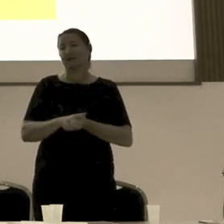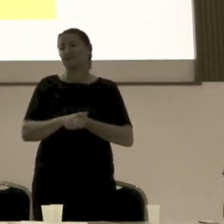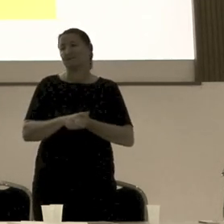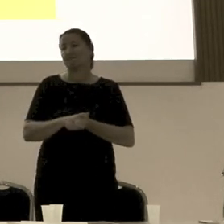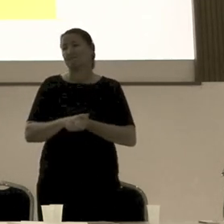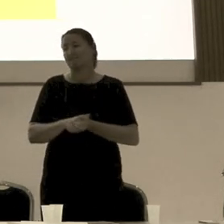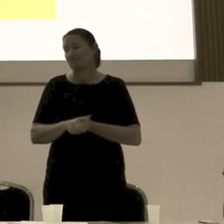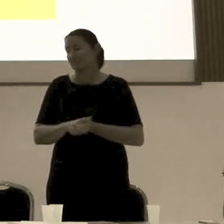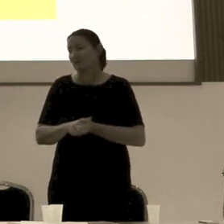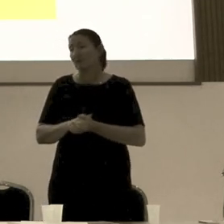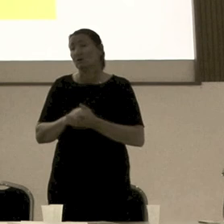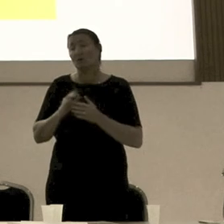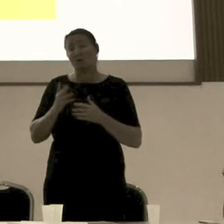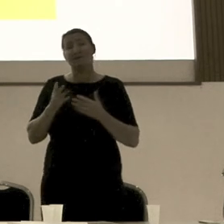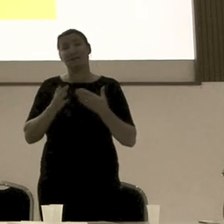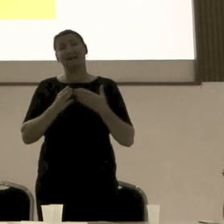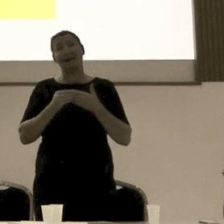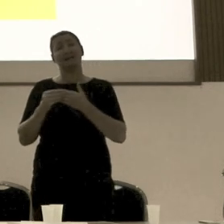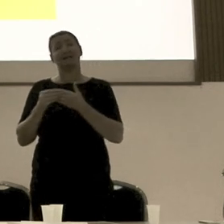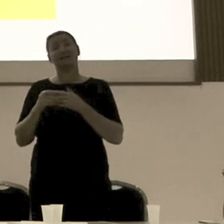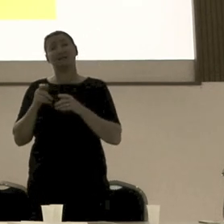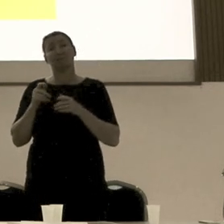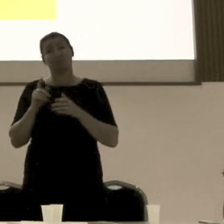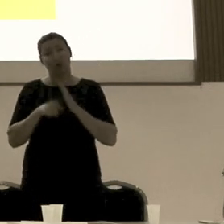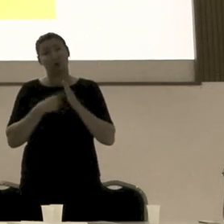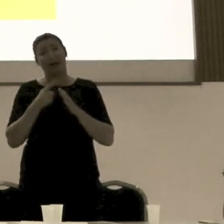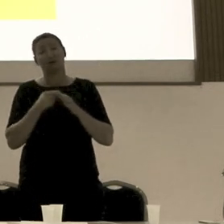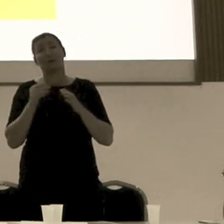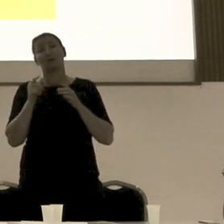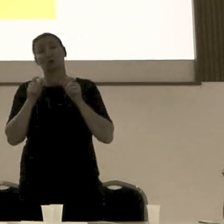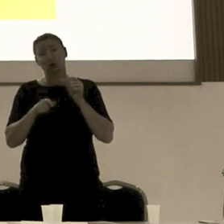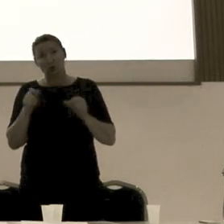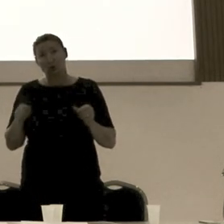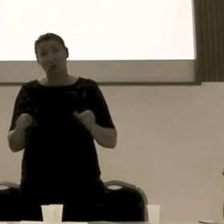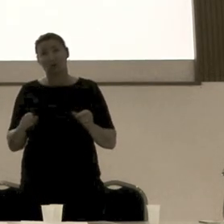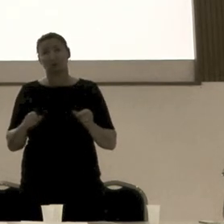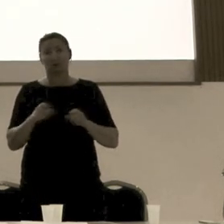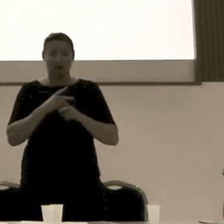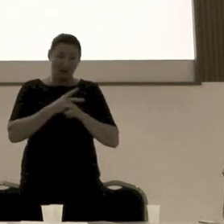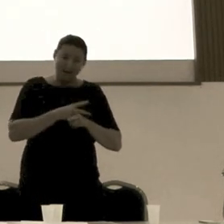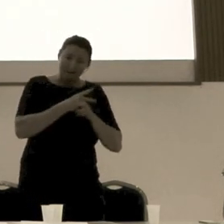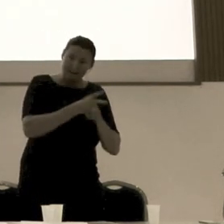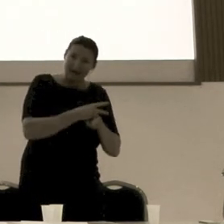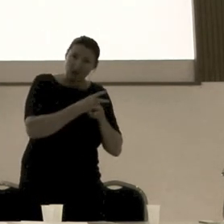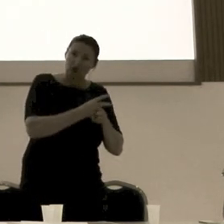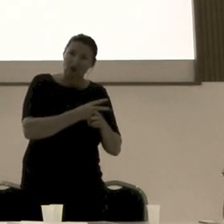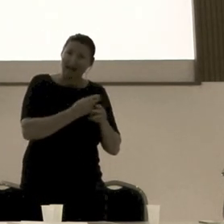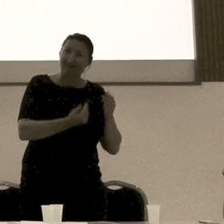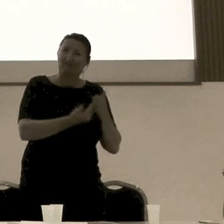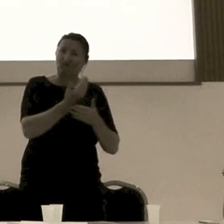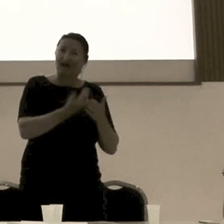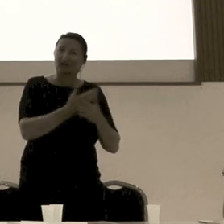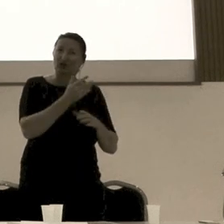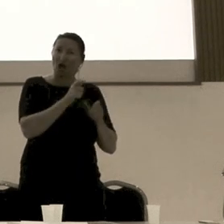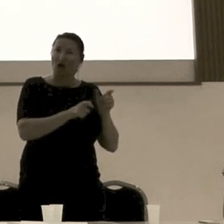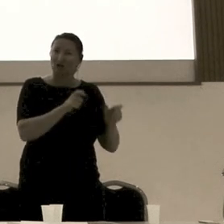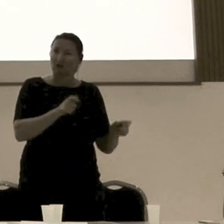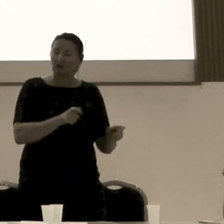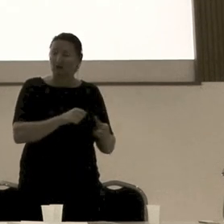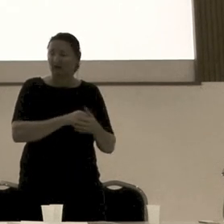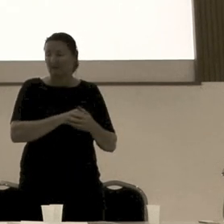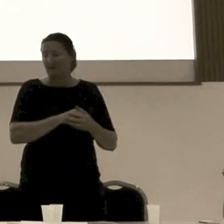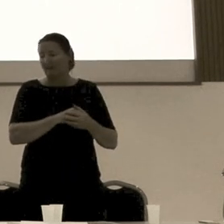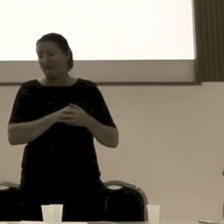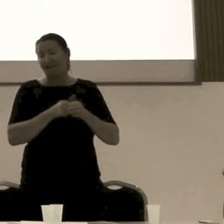students, existing disabled students who are mentoring freshers and new disabled students, and peer support